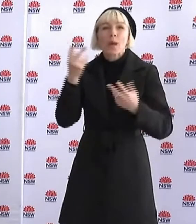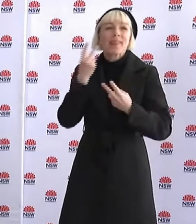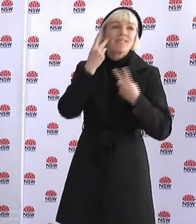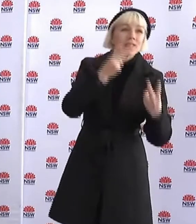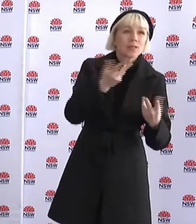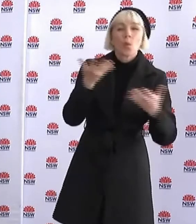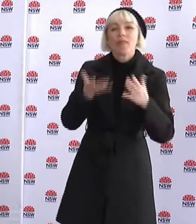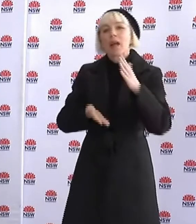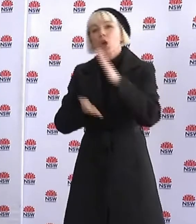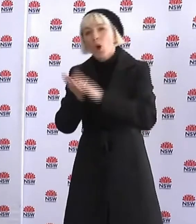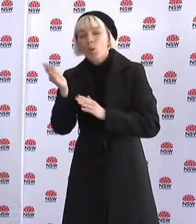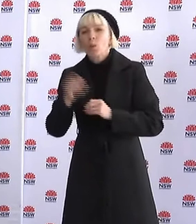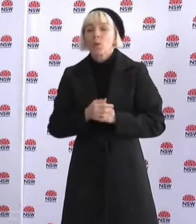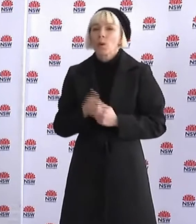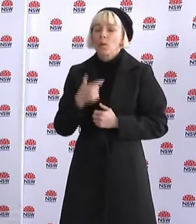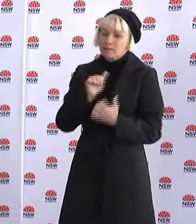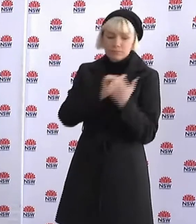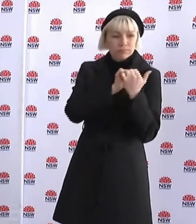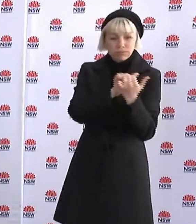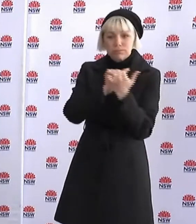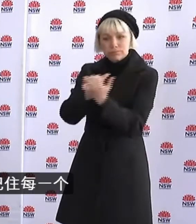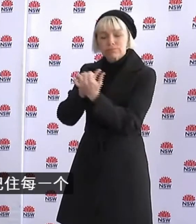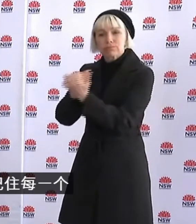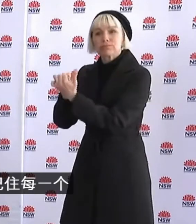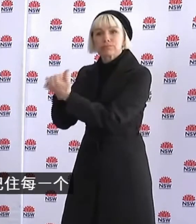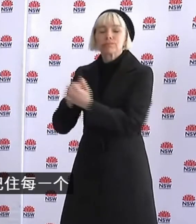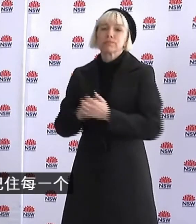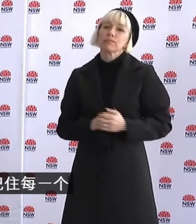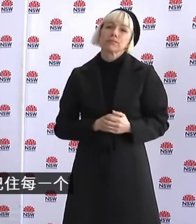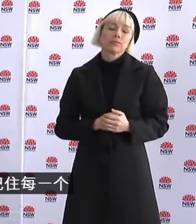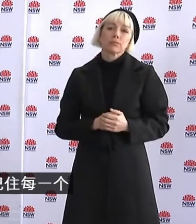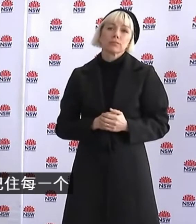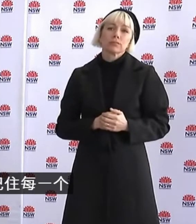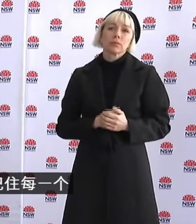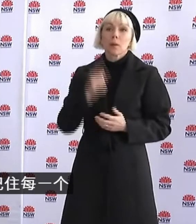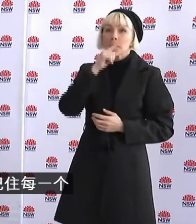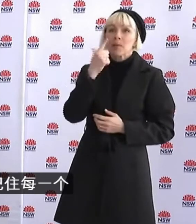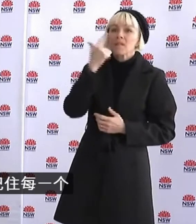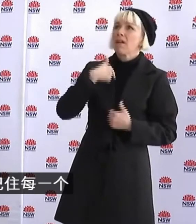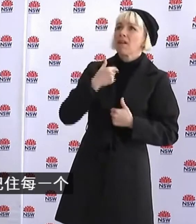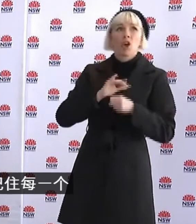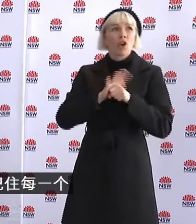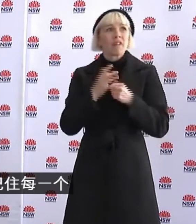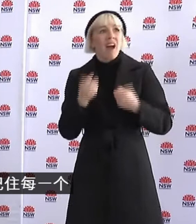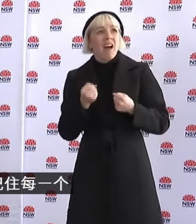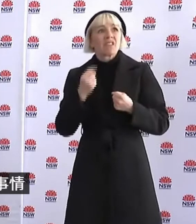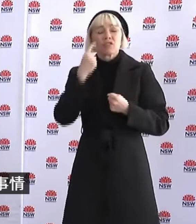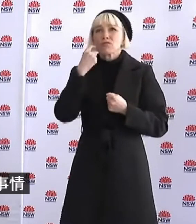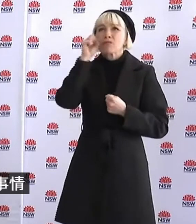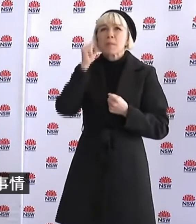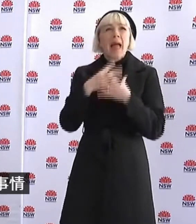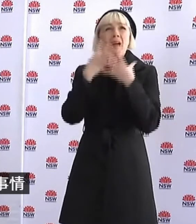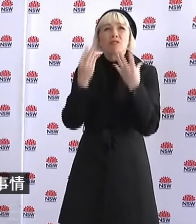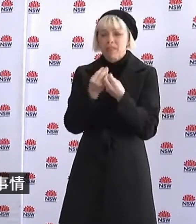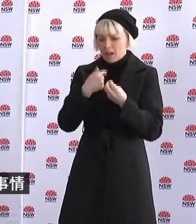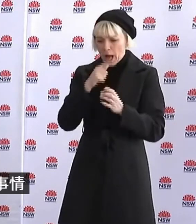for us is really working with communities, working with people who, under very stressful circumstances, are trying to remember every single thing they